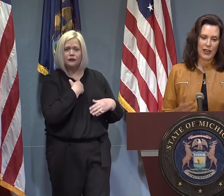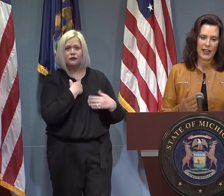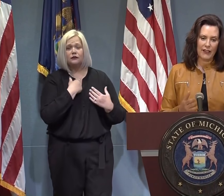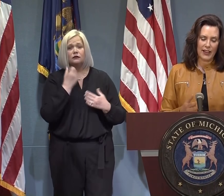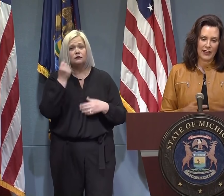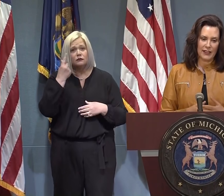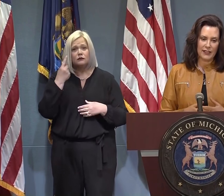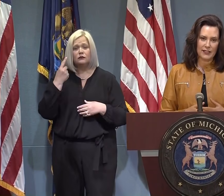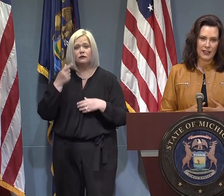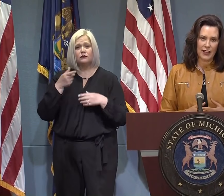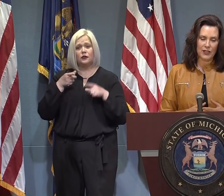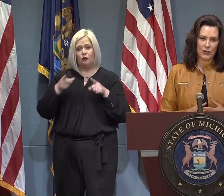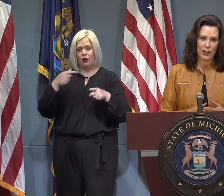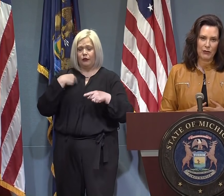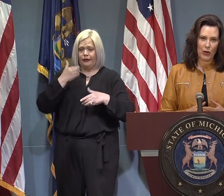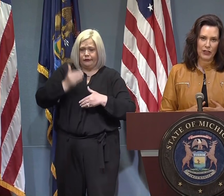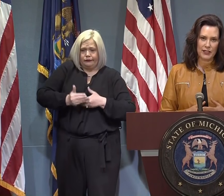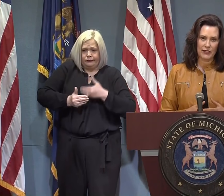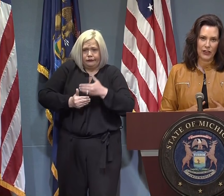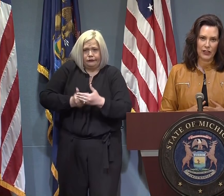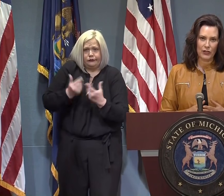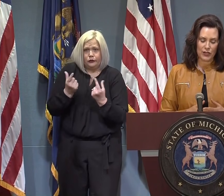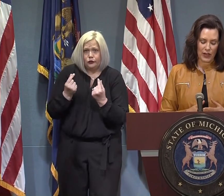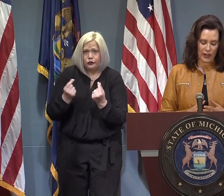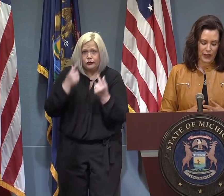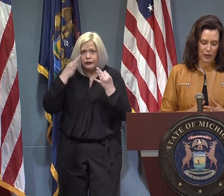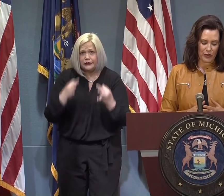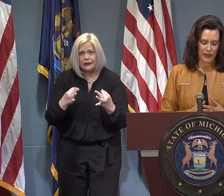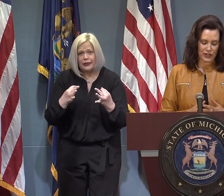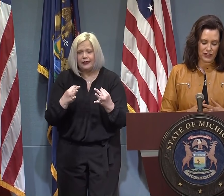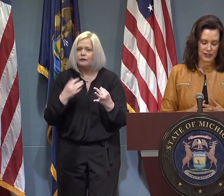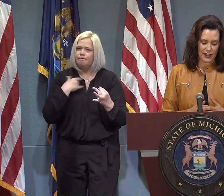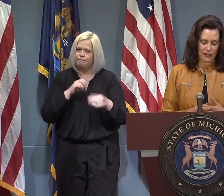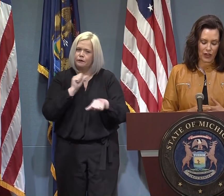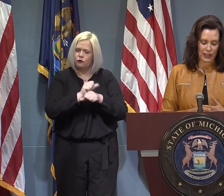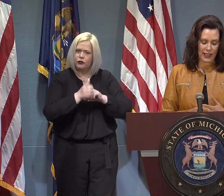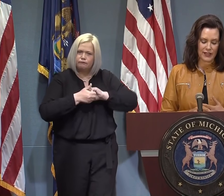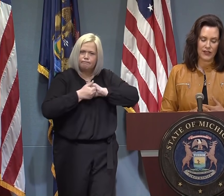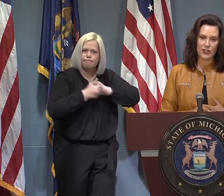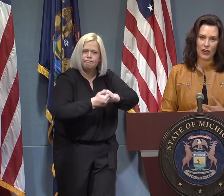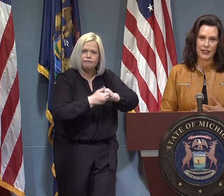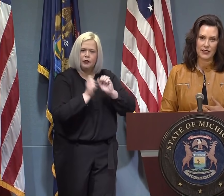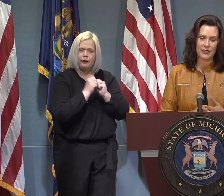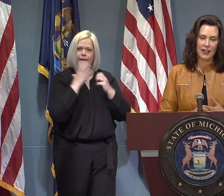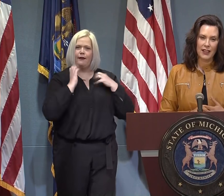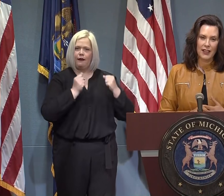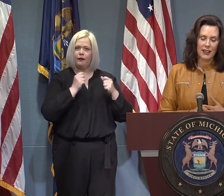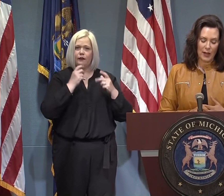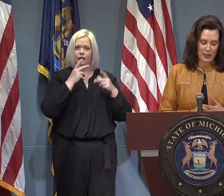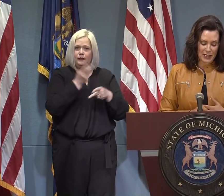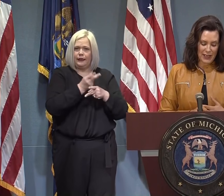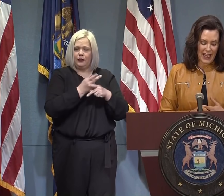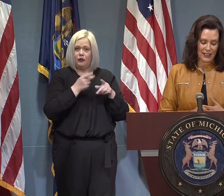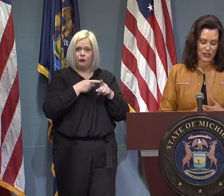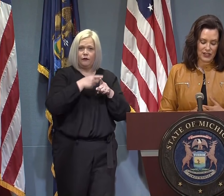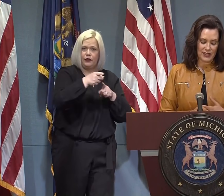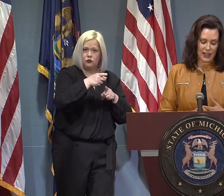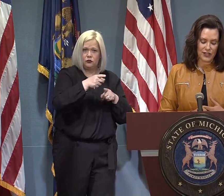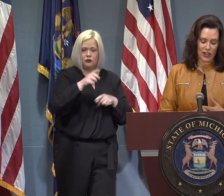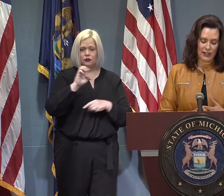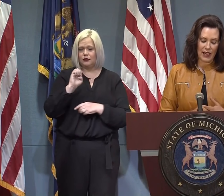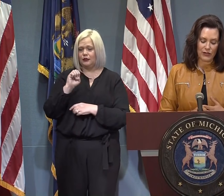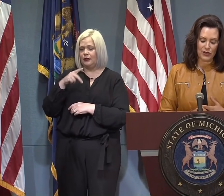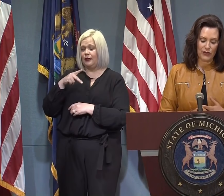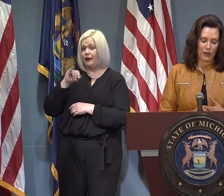as we navigate this, I think it's really important to stay very close to our healthcare professionals on the front lines of this crisis. The epidemiologists